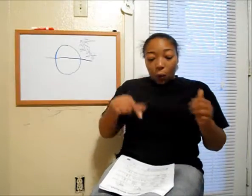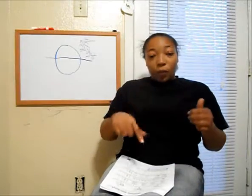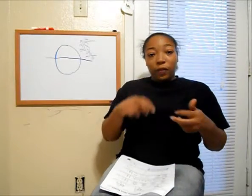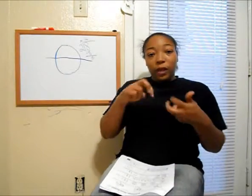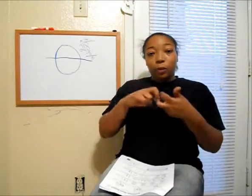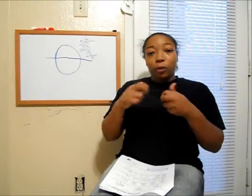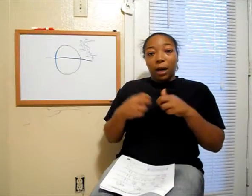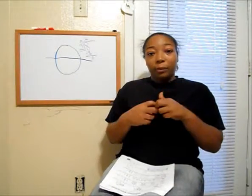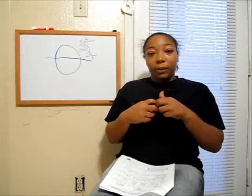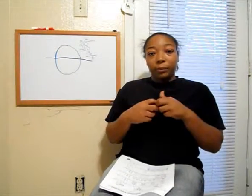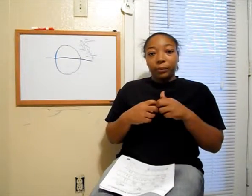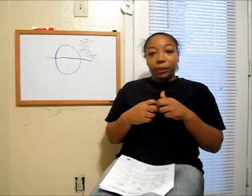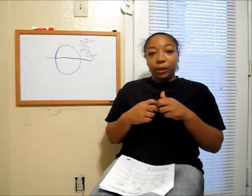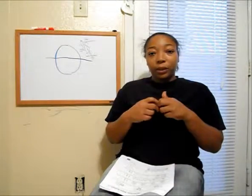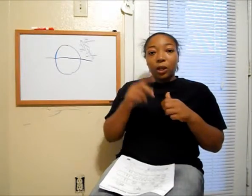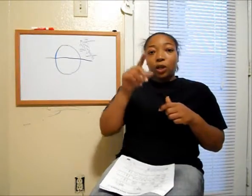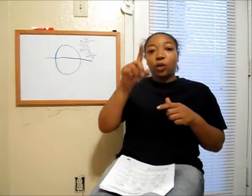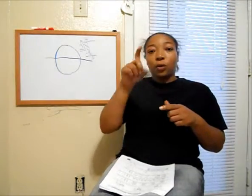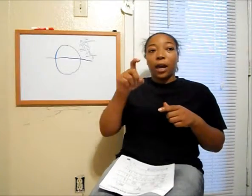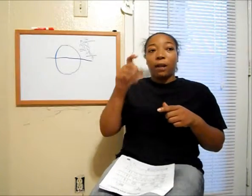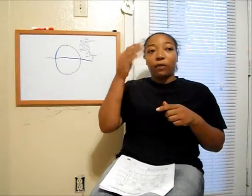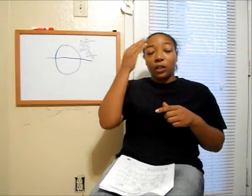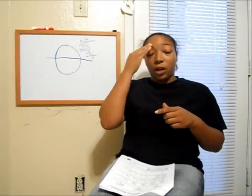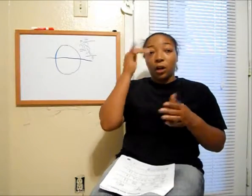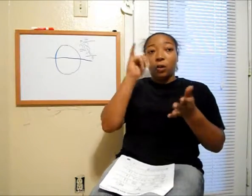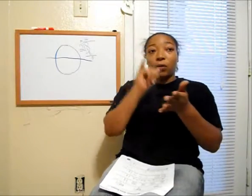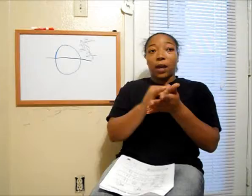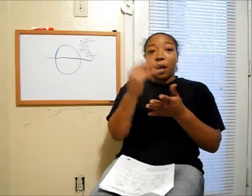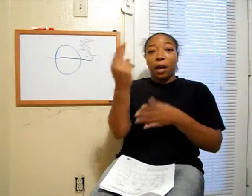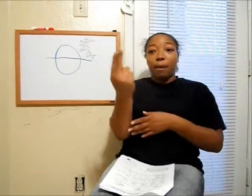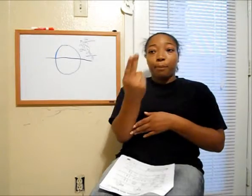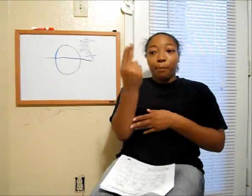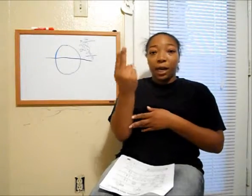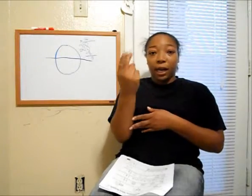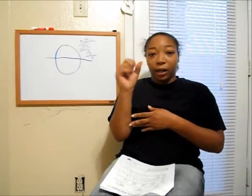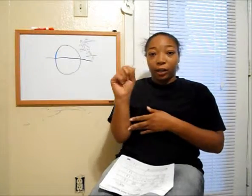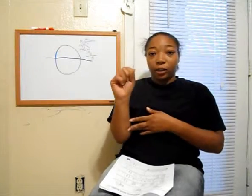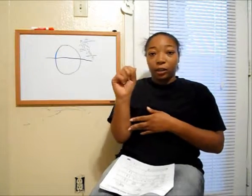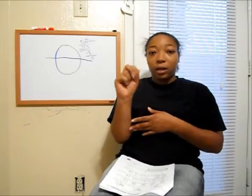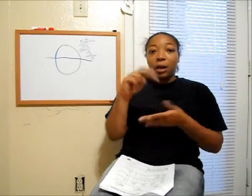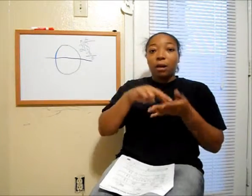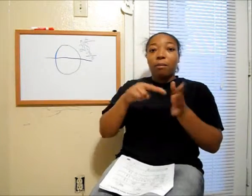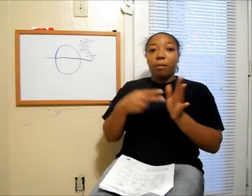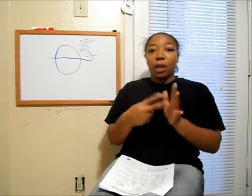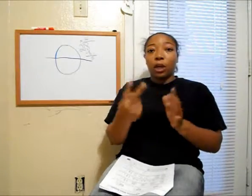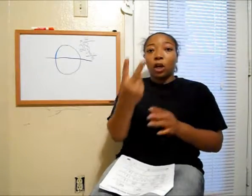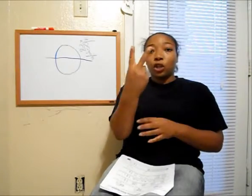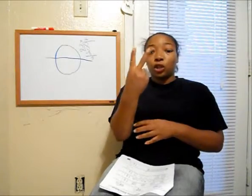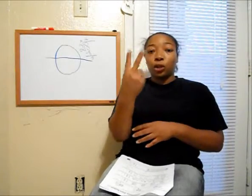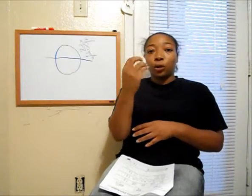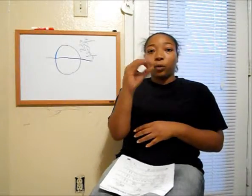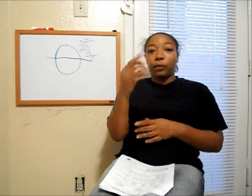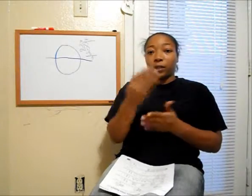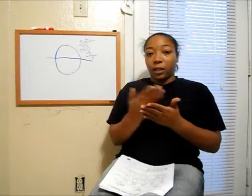With this problem, you have to know that pairs mean 2 of